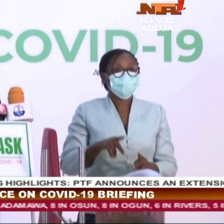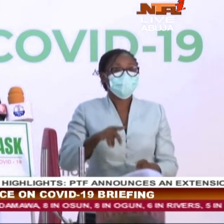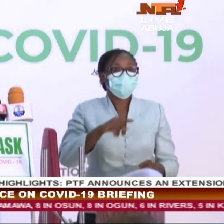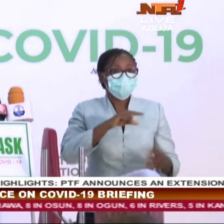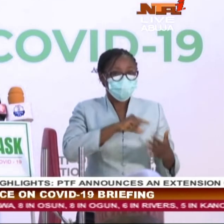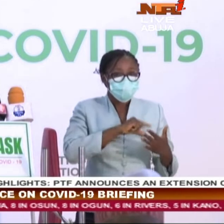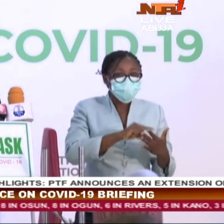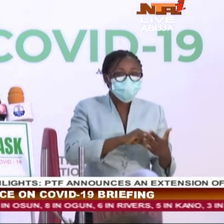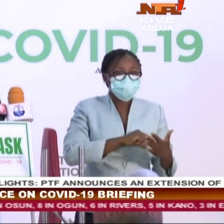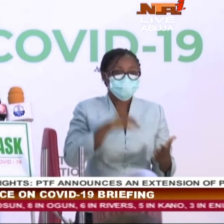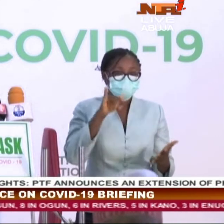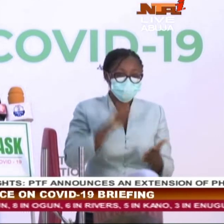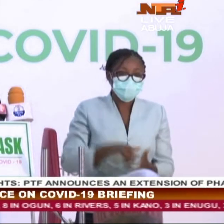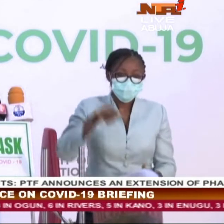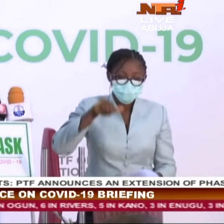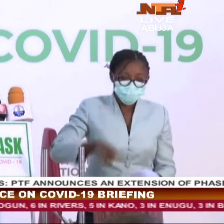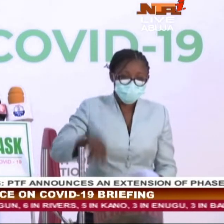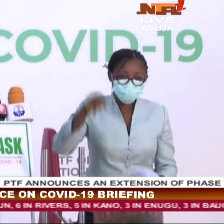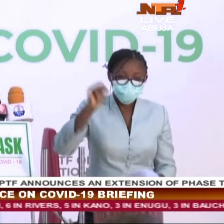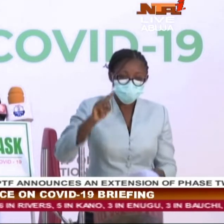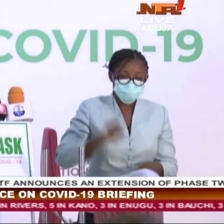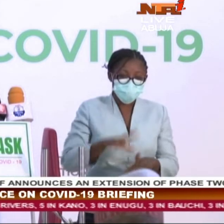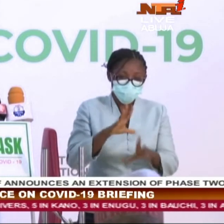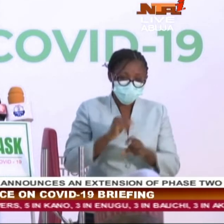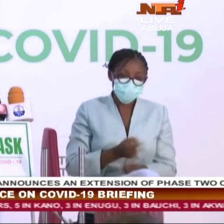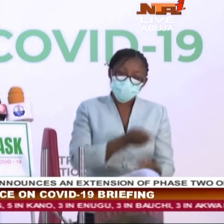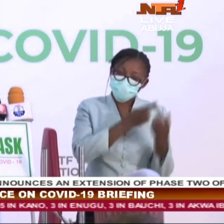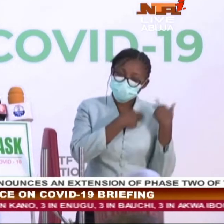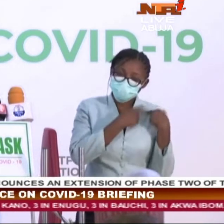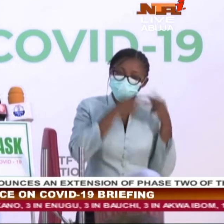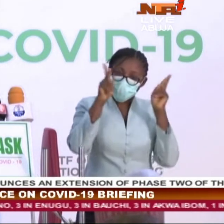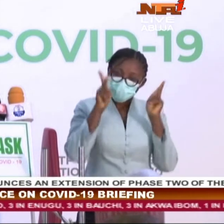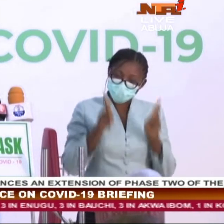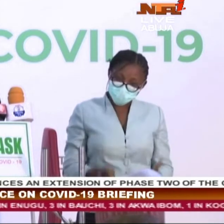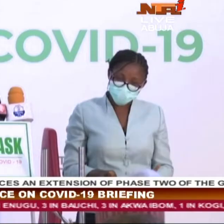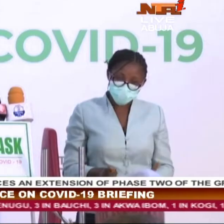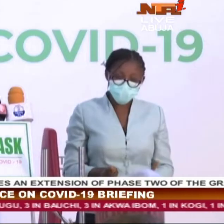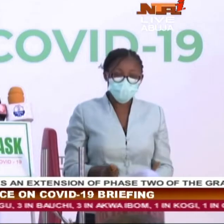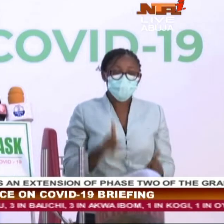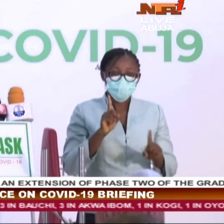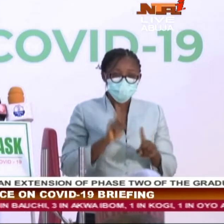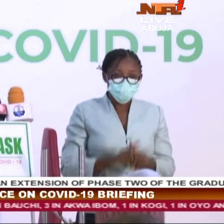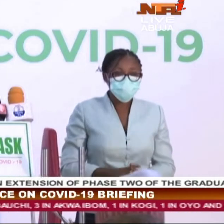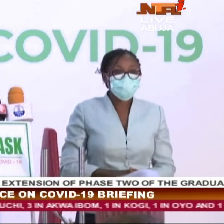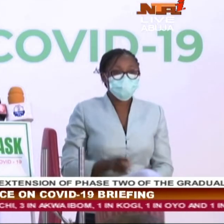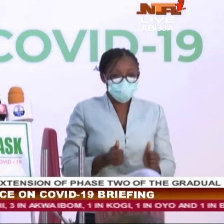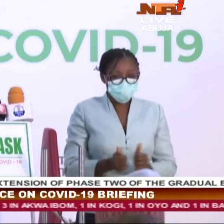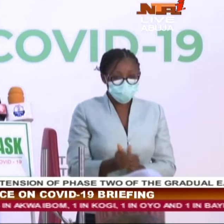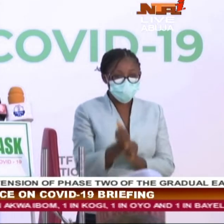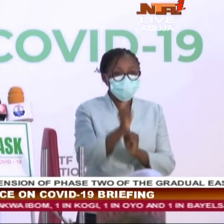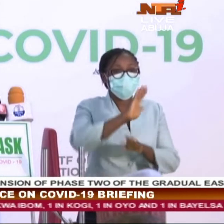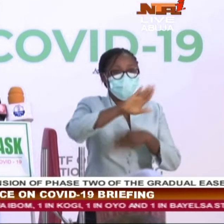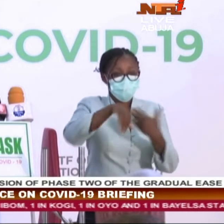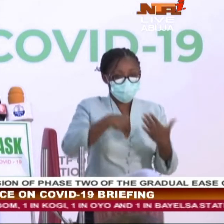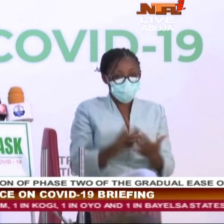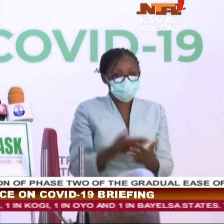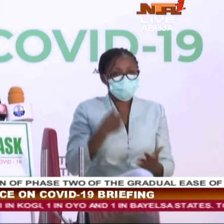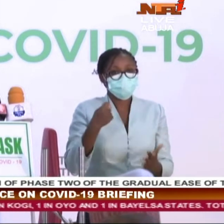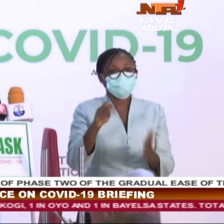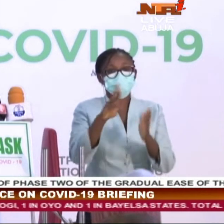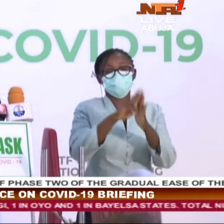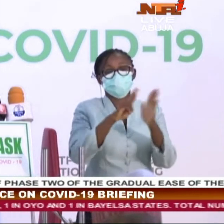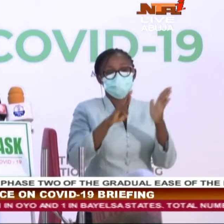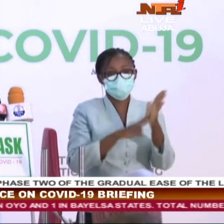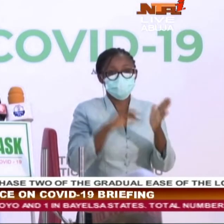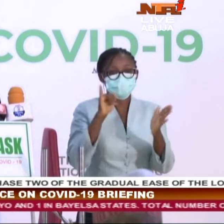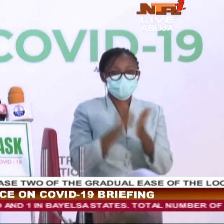have to take responsibility. And the only way they can take responsibility is to adhere to the non-pharmaceutical interventions that we have put in